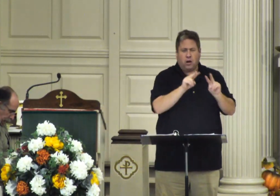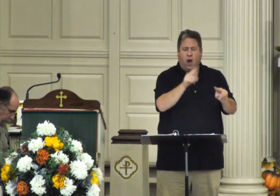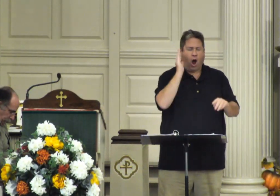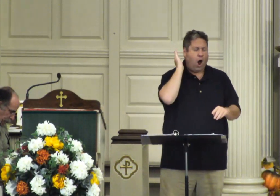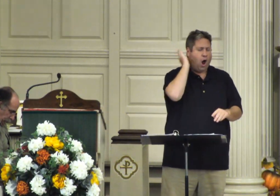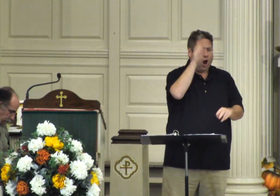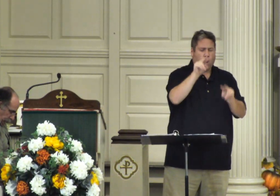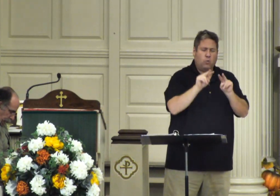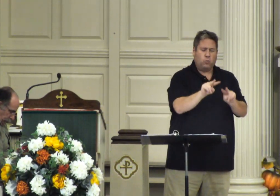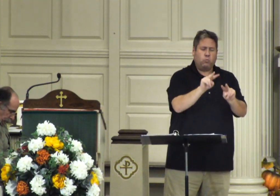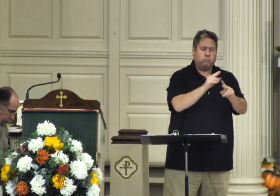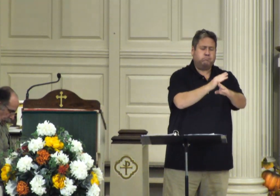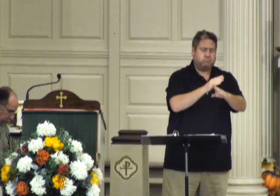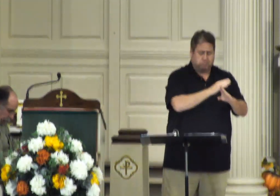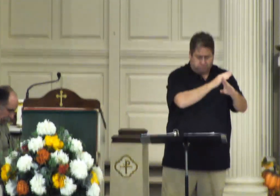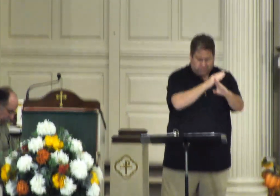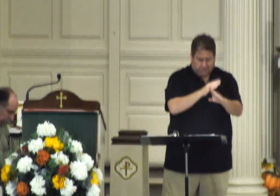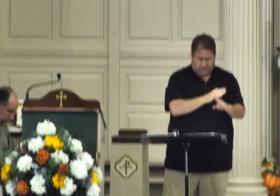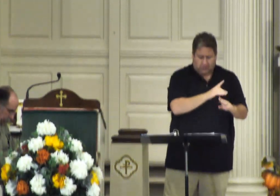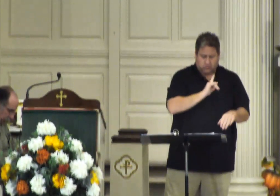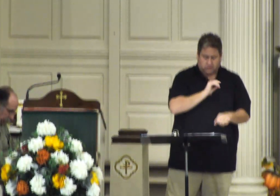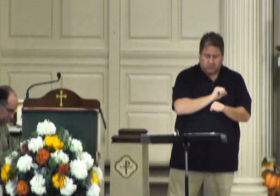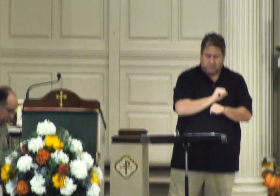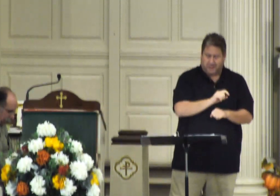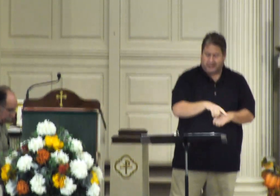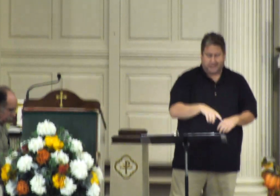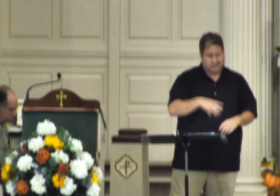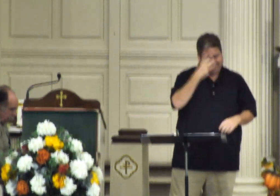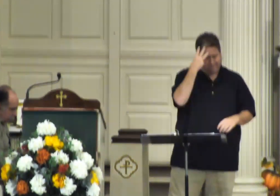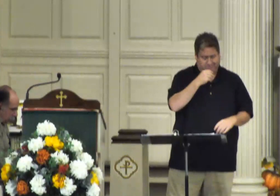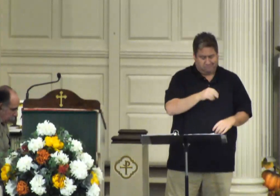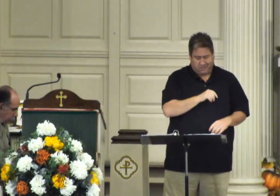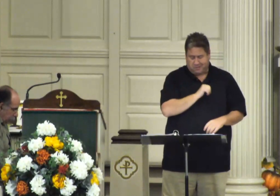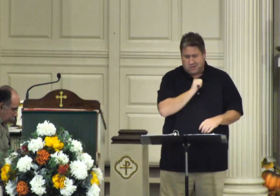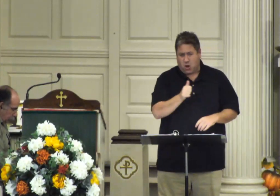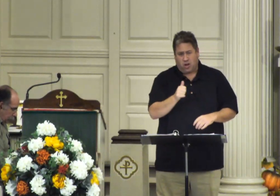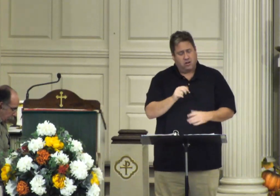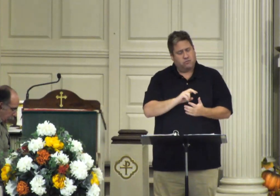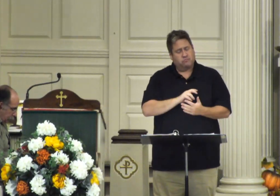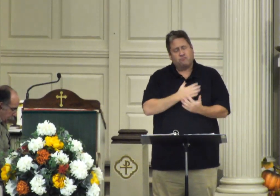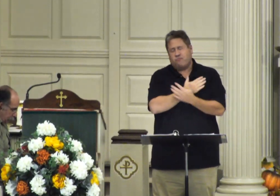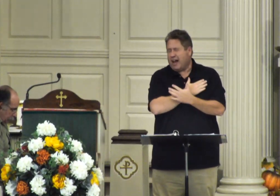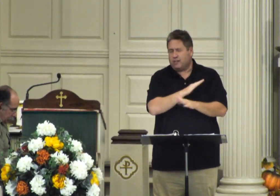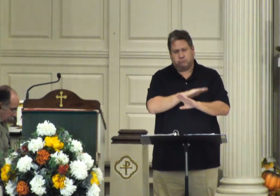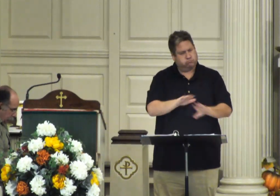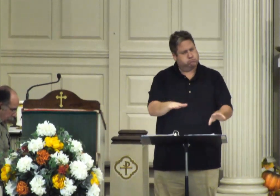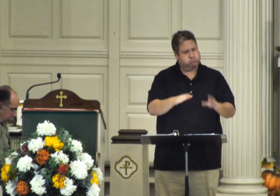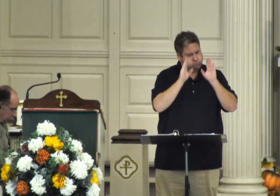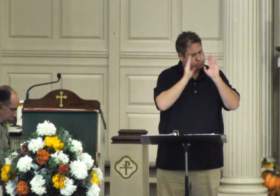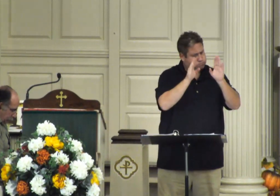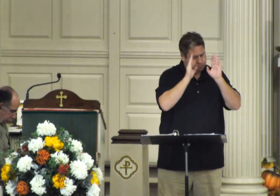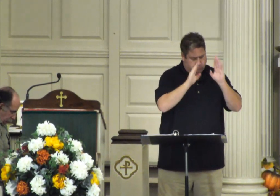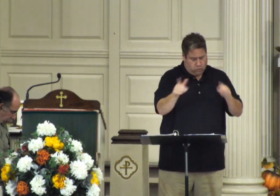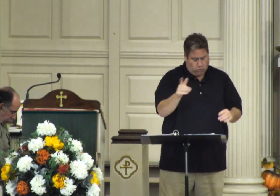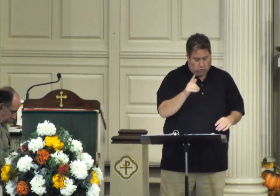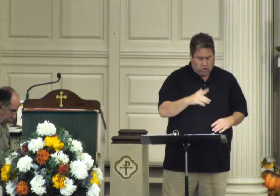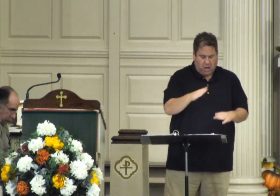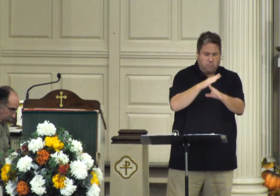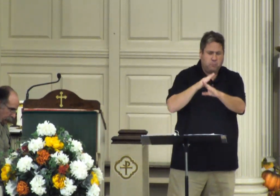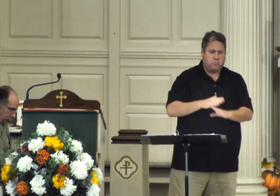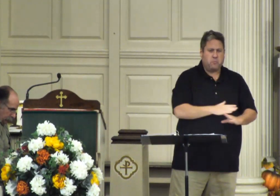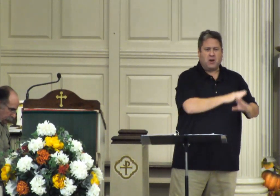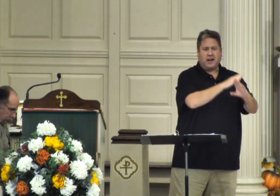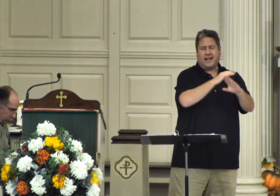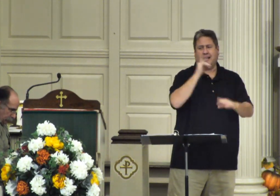you. Indeed, he neither slumbers nor sleeps, the guardian